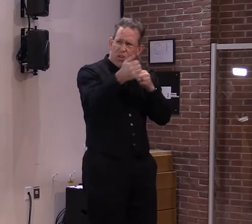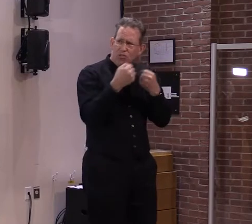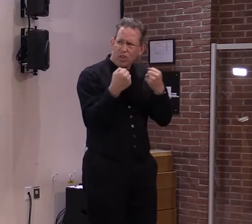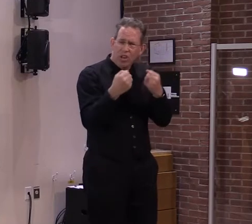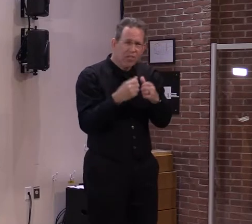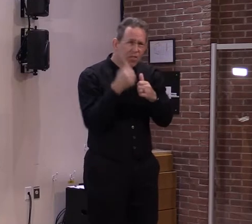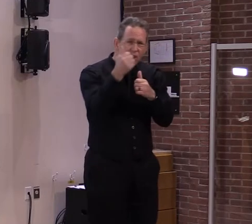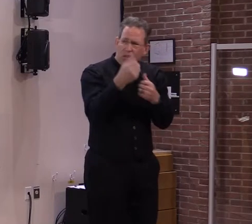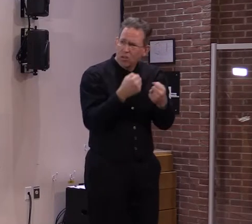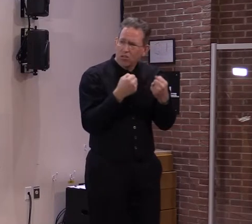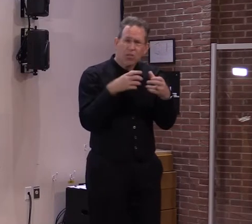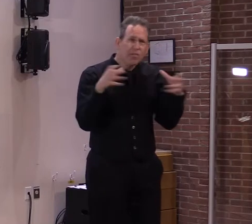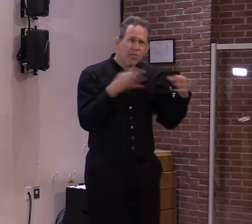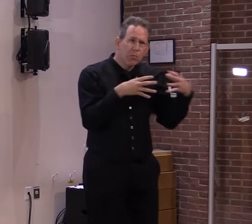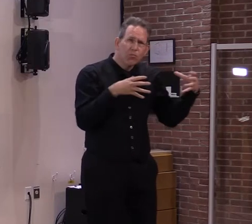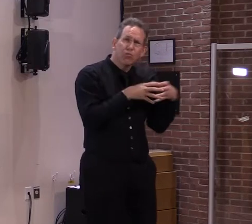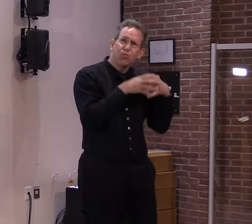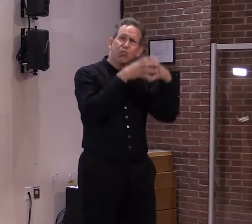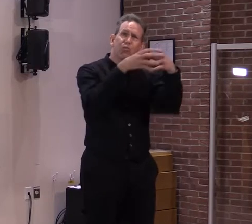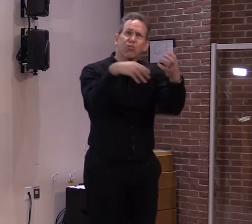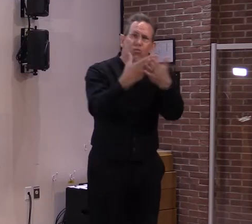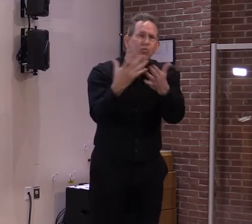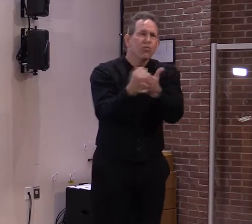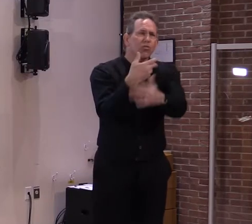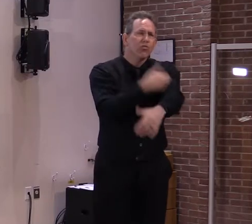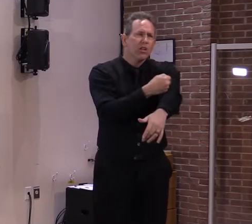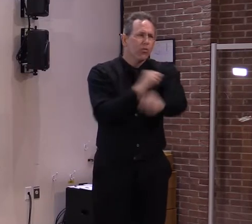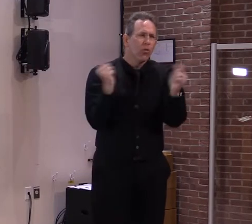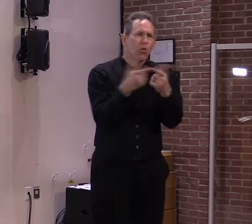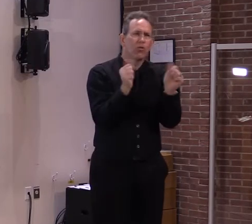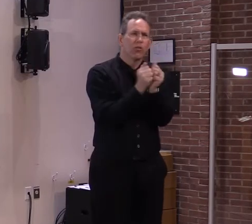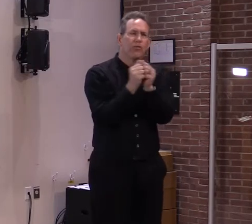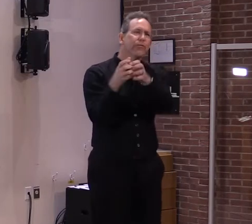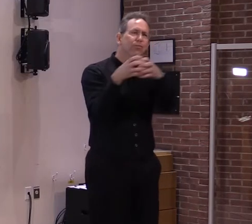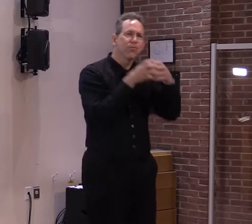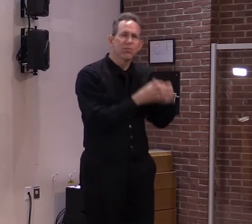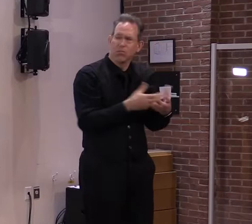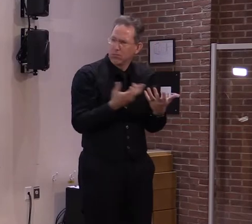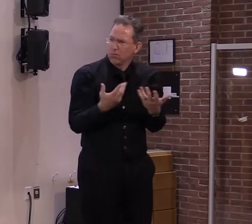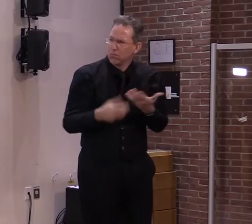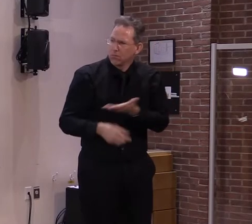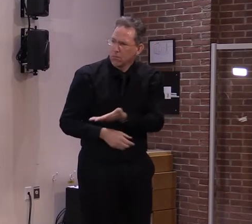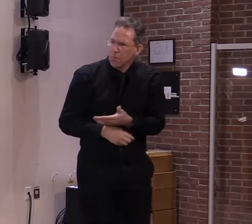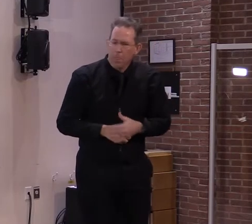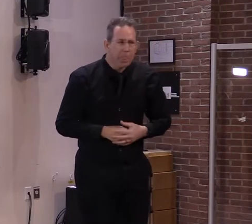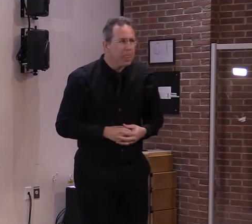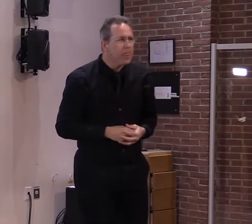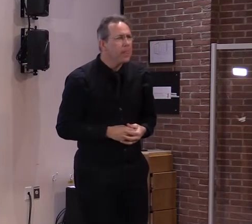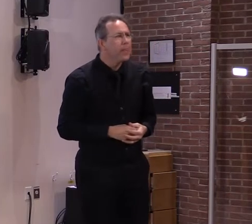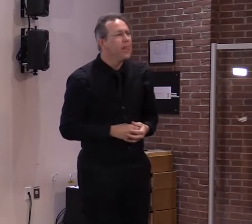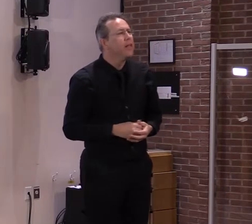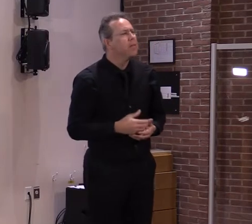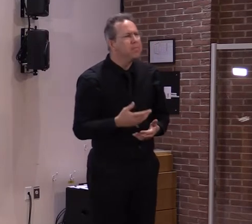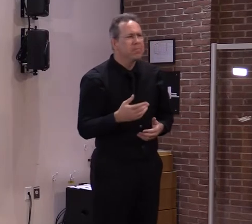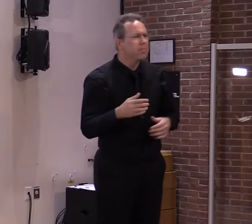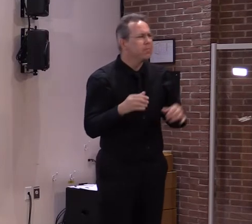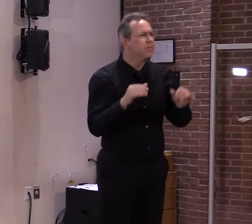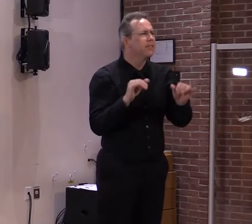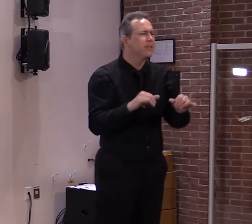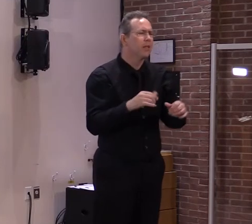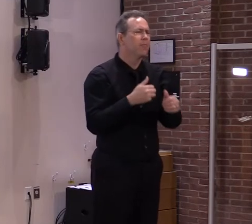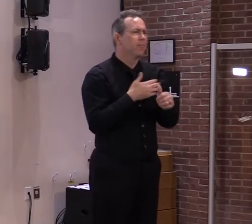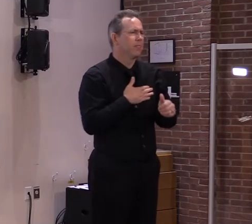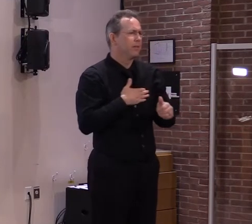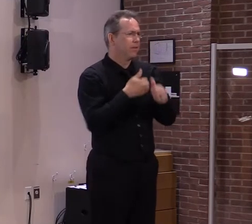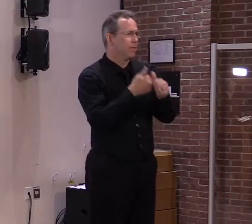get appointments? Yeah, it's going to be following the same state rules that everybody else follows in terms of that. But remember, in 2 weeks, it's